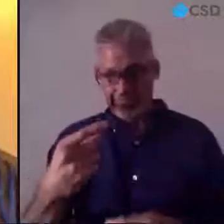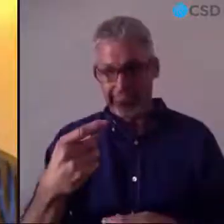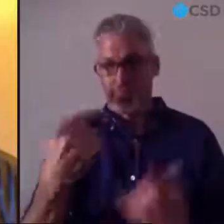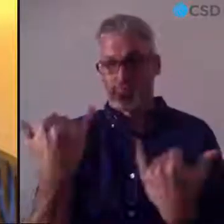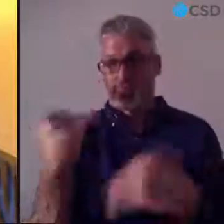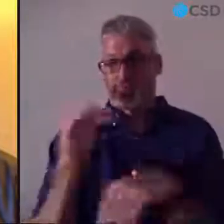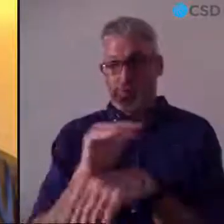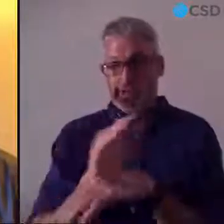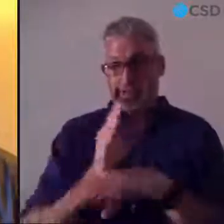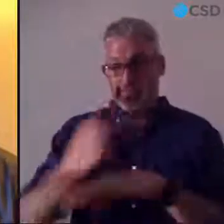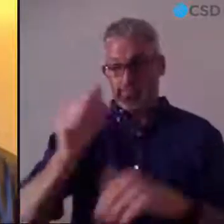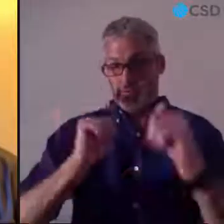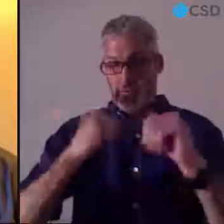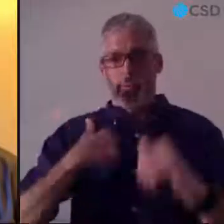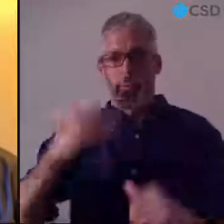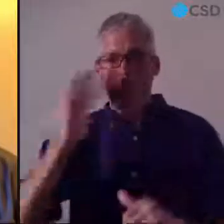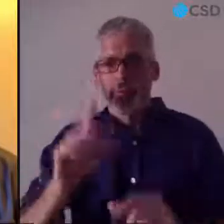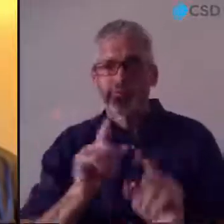sign from this.